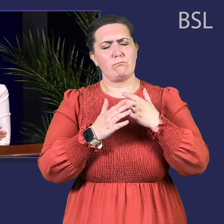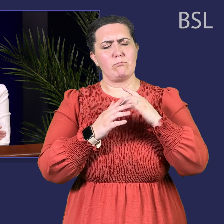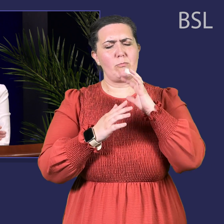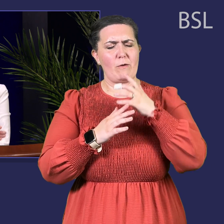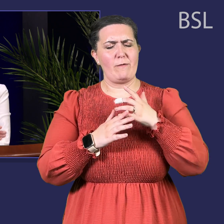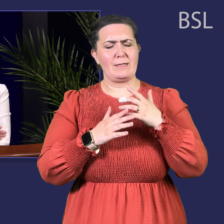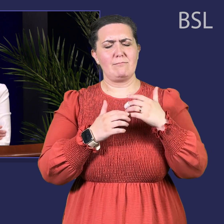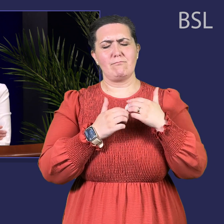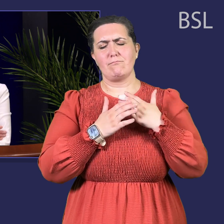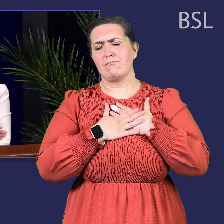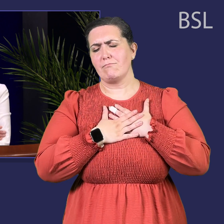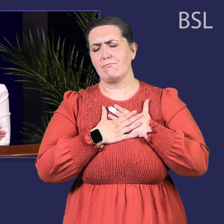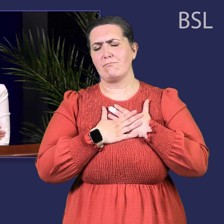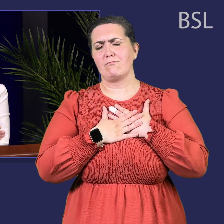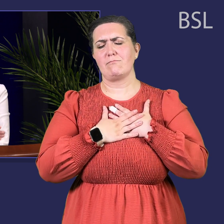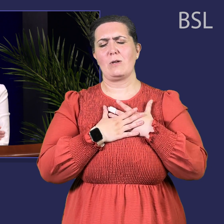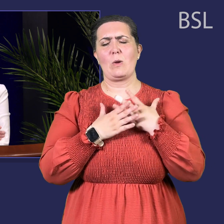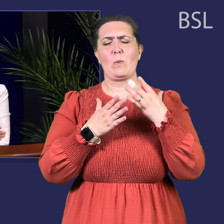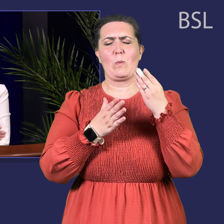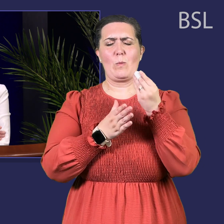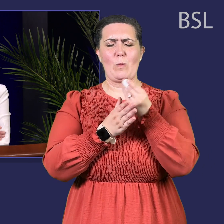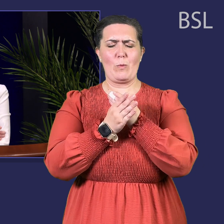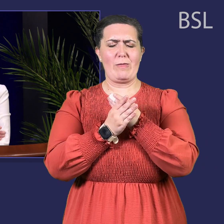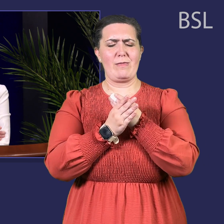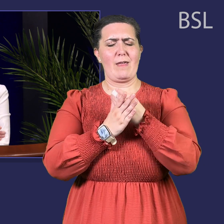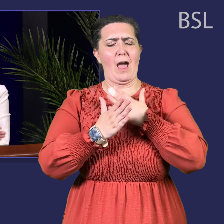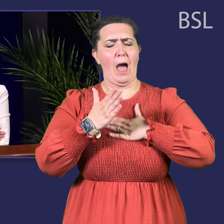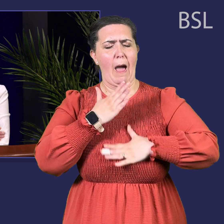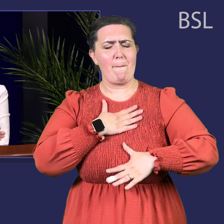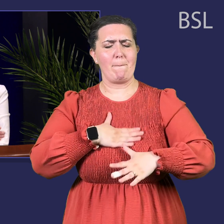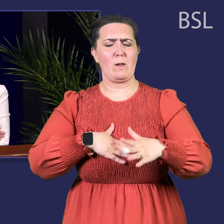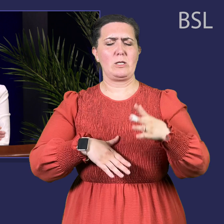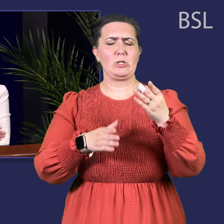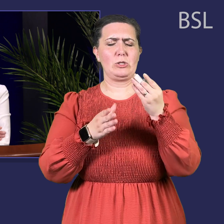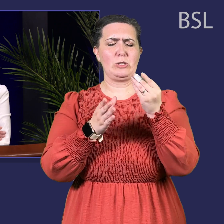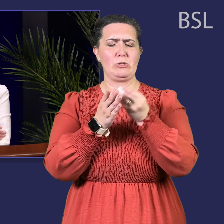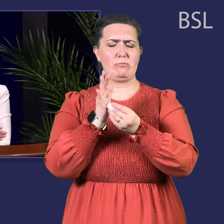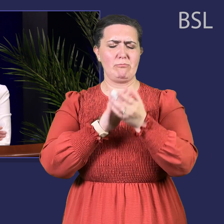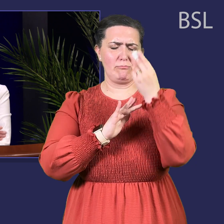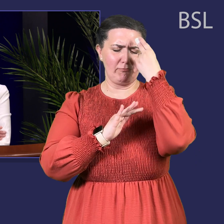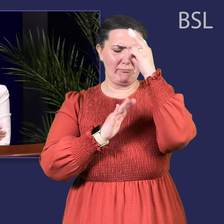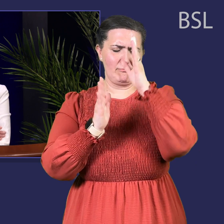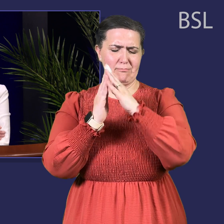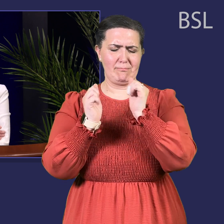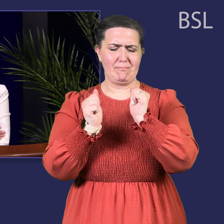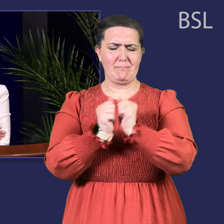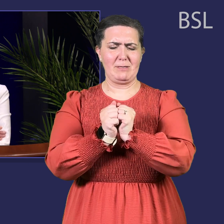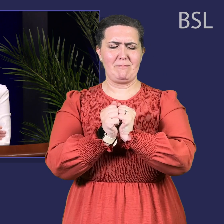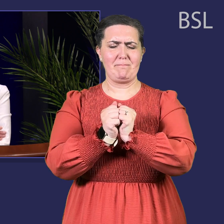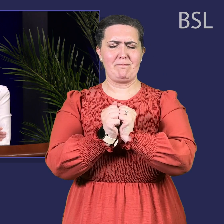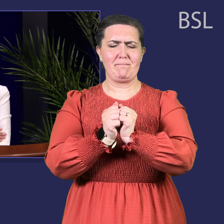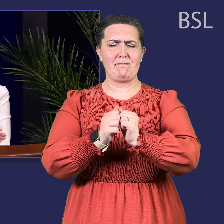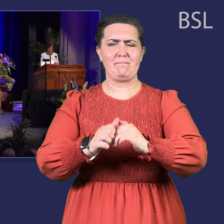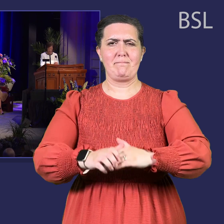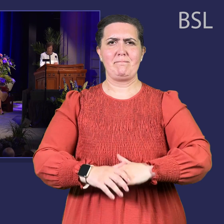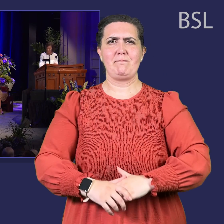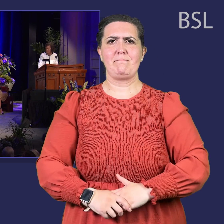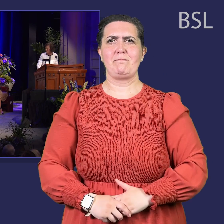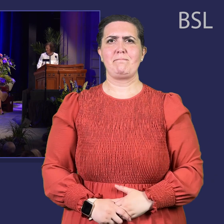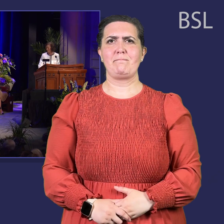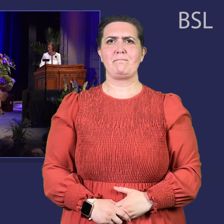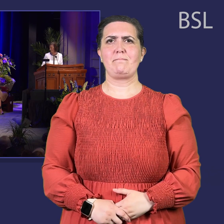dear, and say this humbly and in the name of Jesus Christ. Amen.